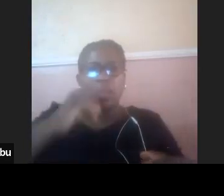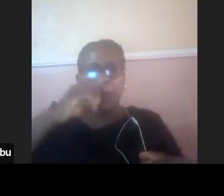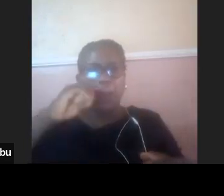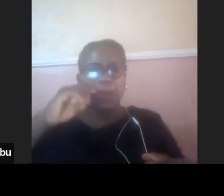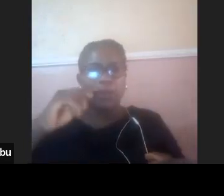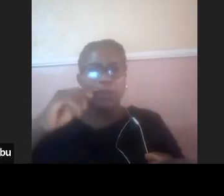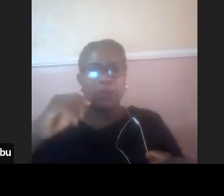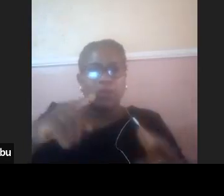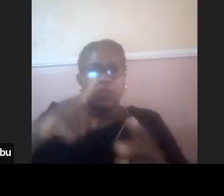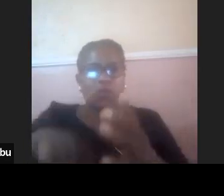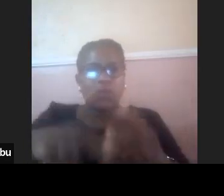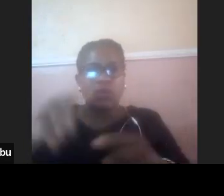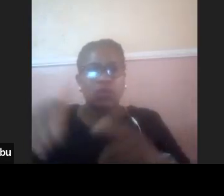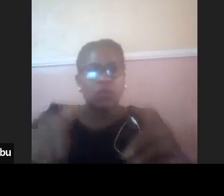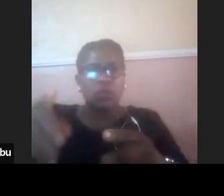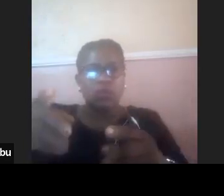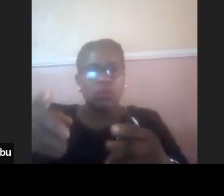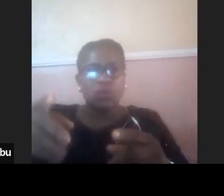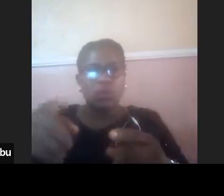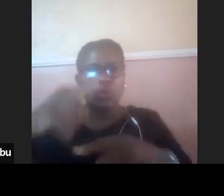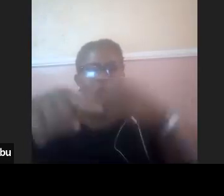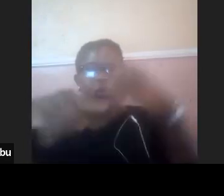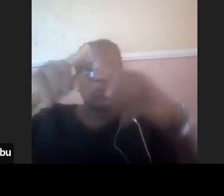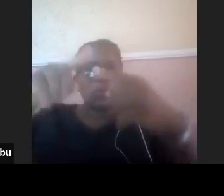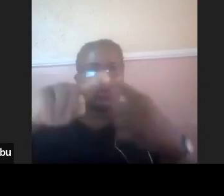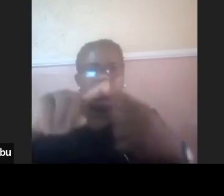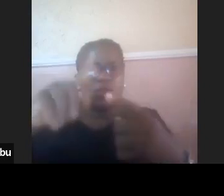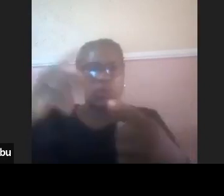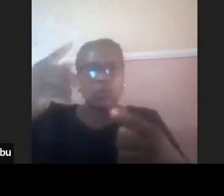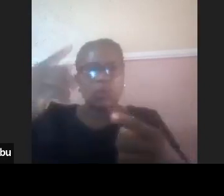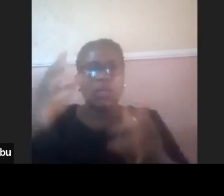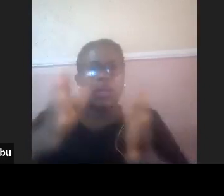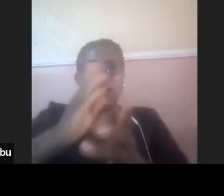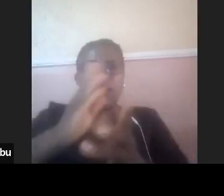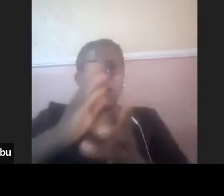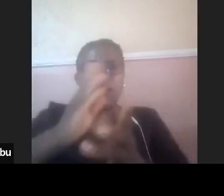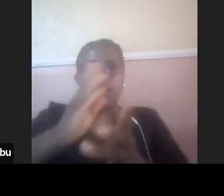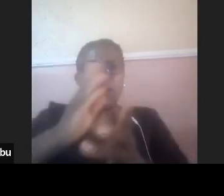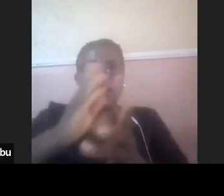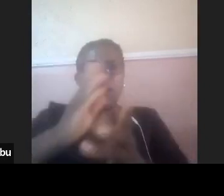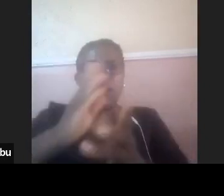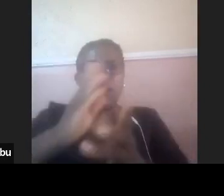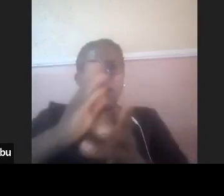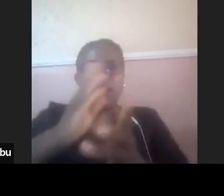talk about in the subsequent answers is going to be interesting or not,